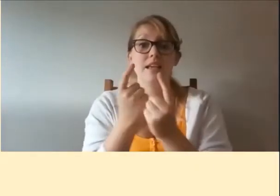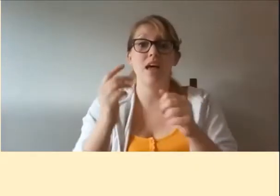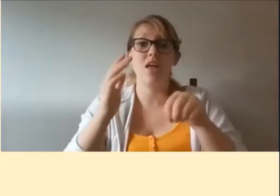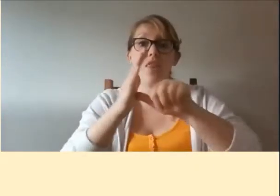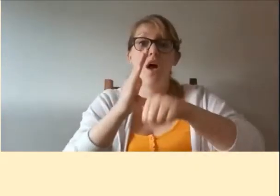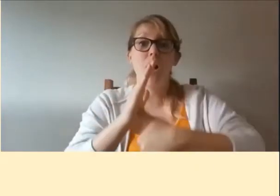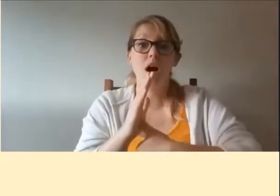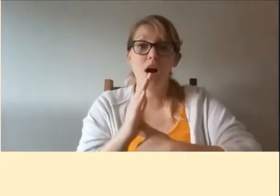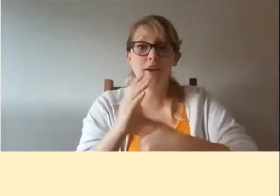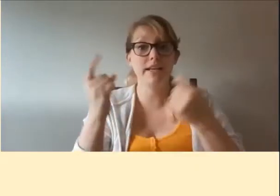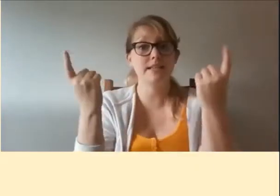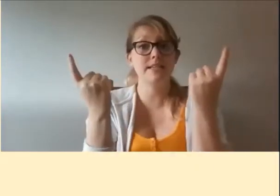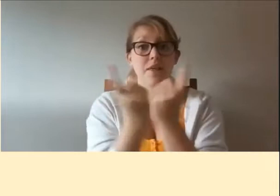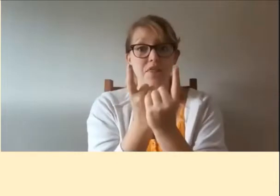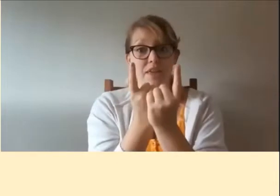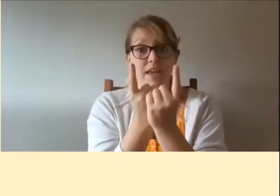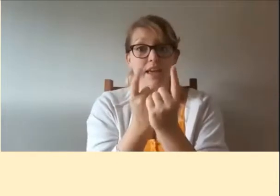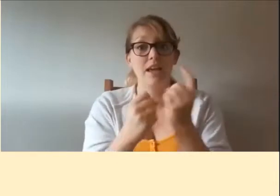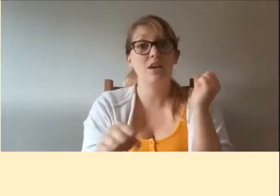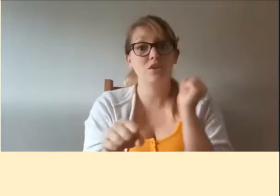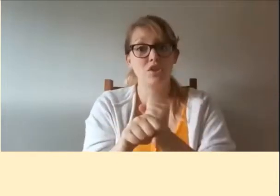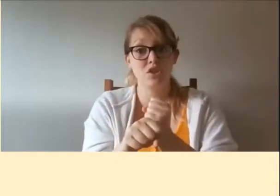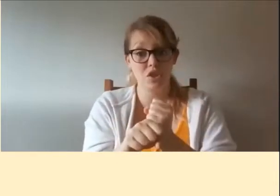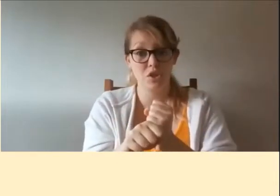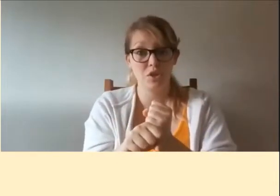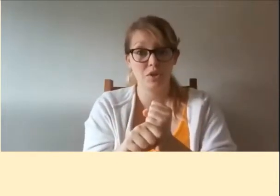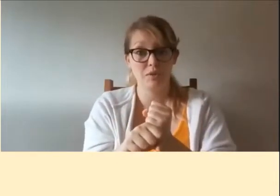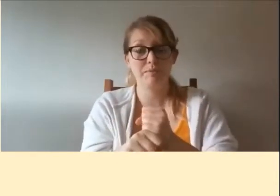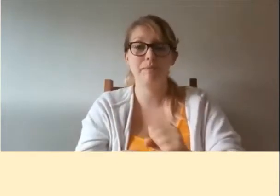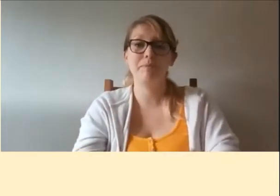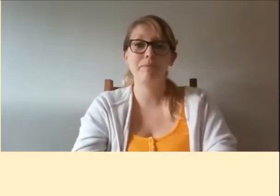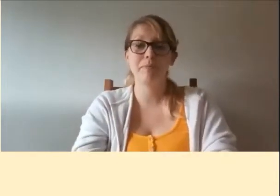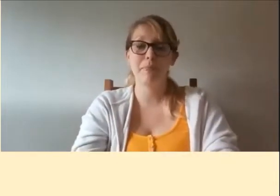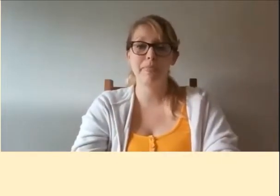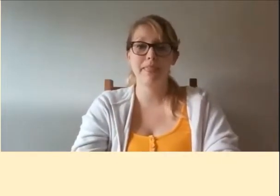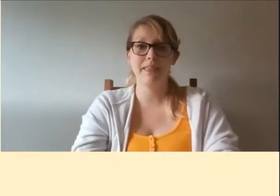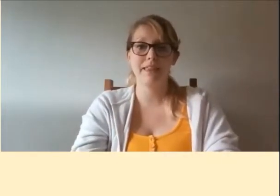things, the hardest thing to do.